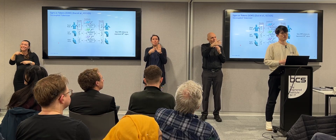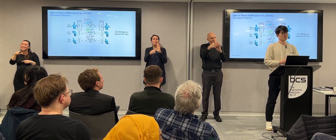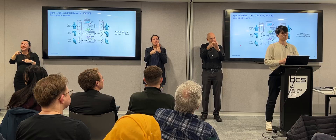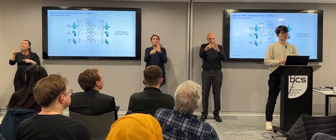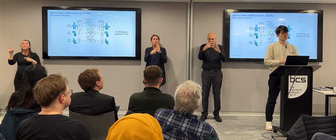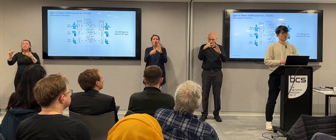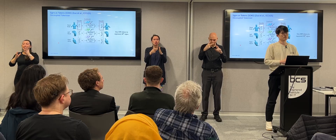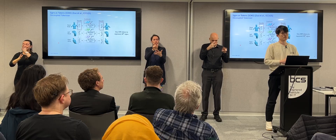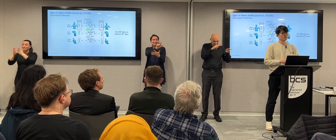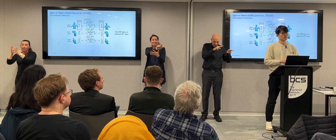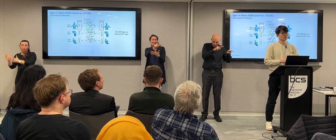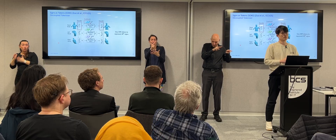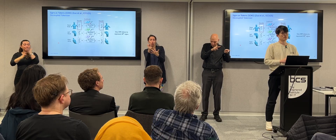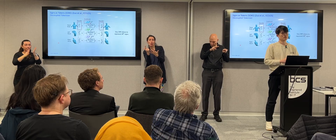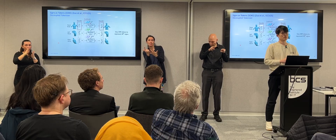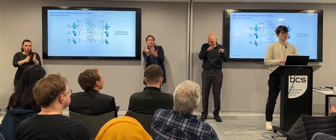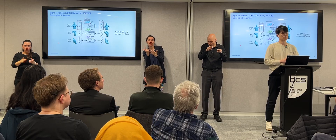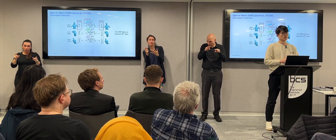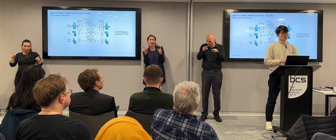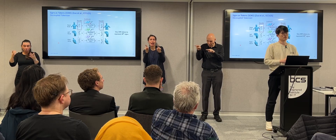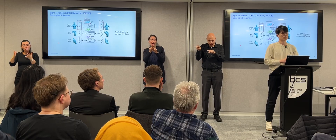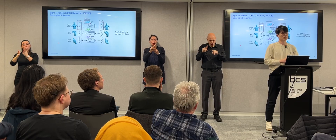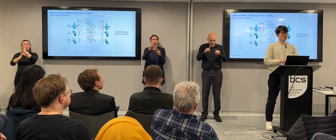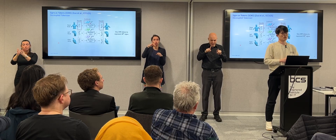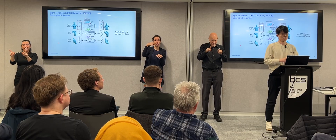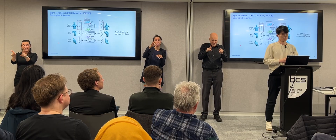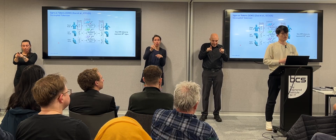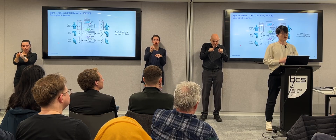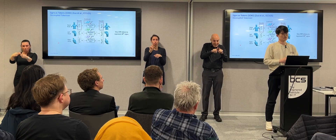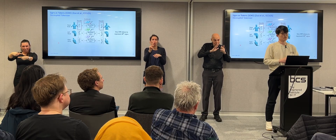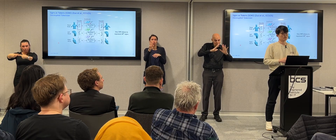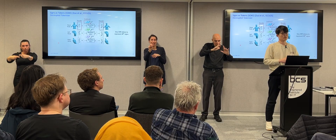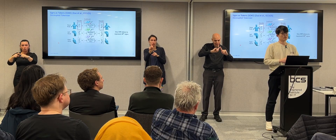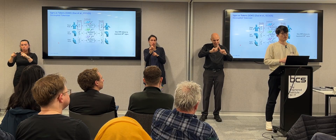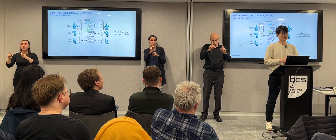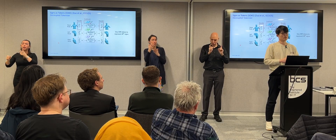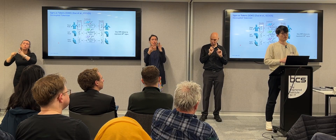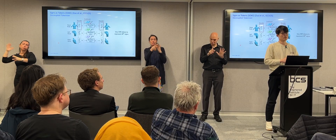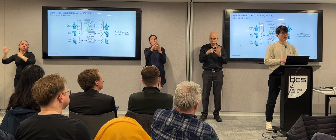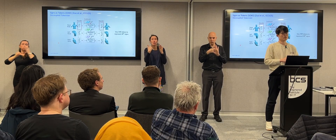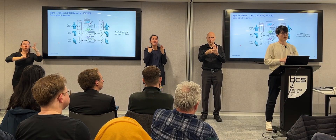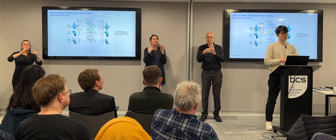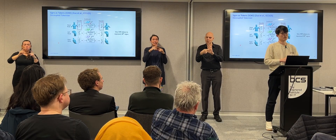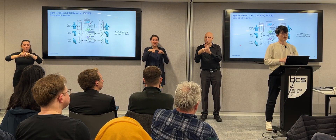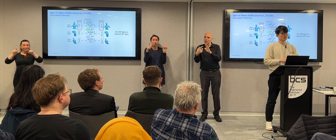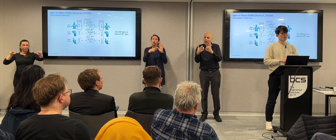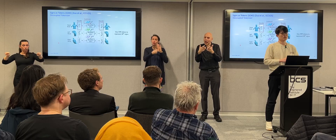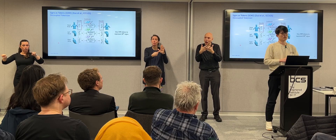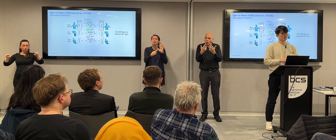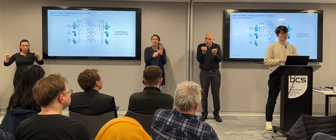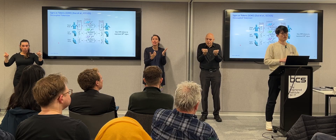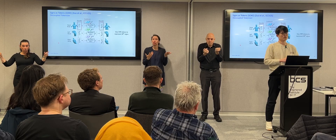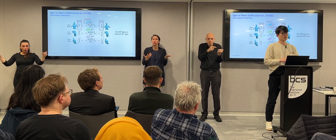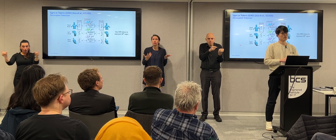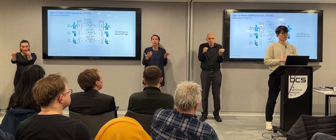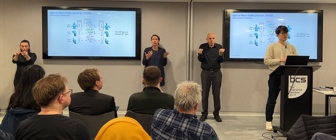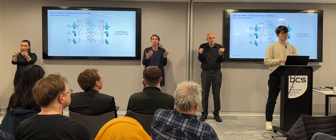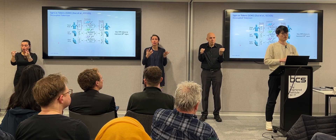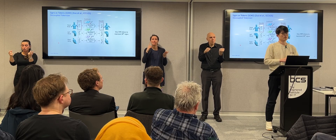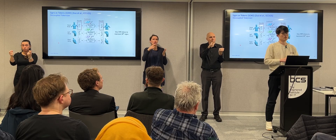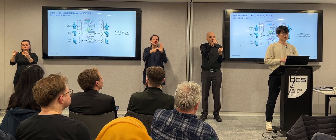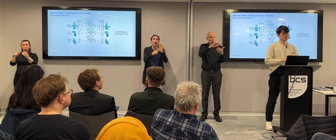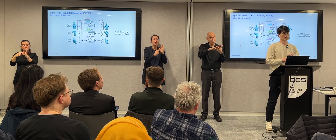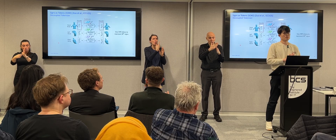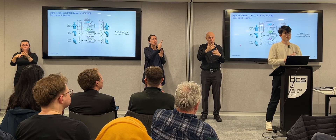the sequence as tokens as a language model, right? You may have different representations depending on if a specific